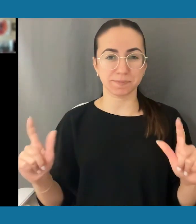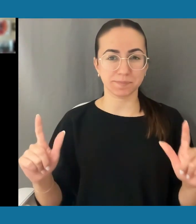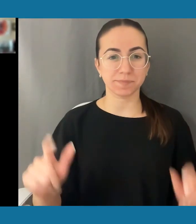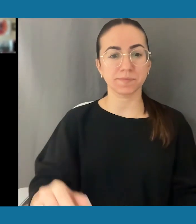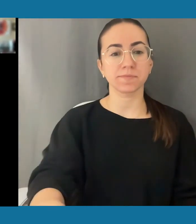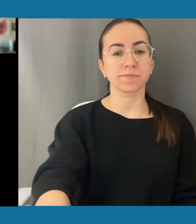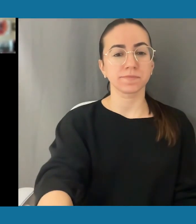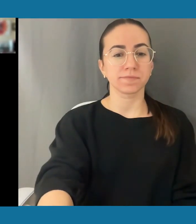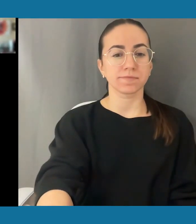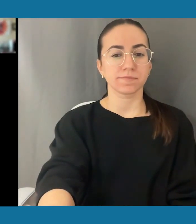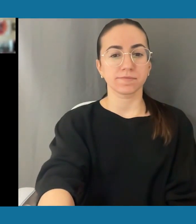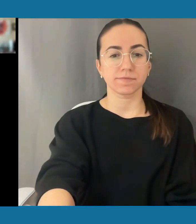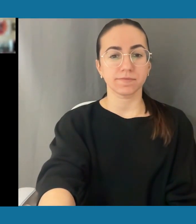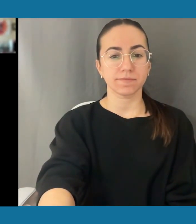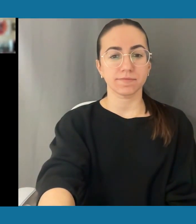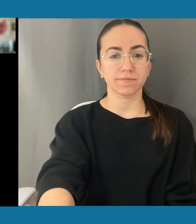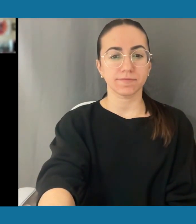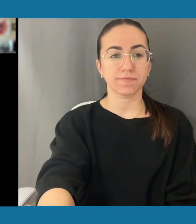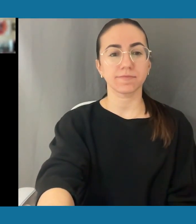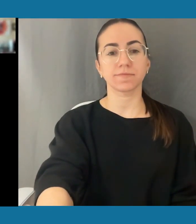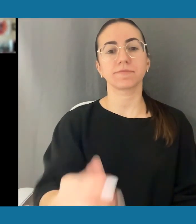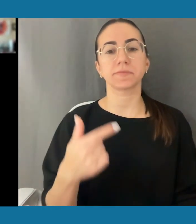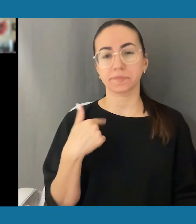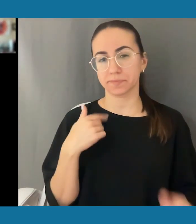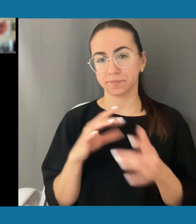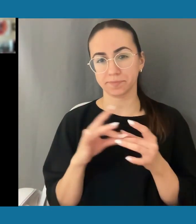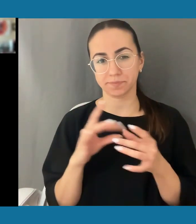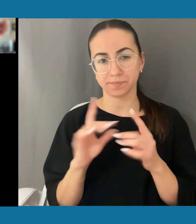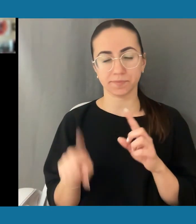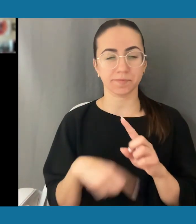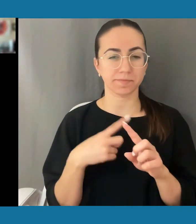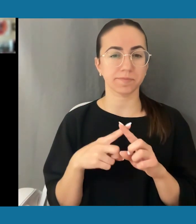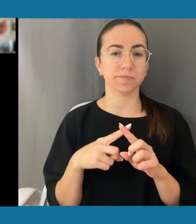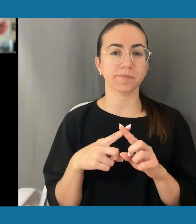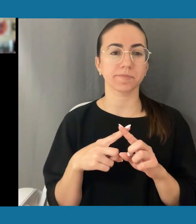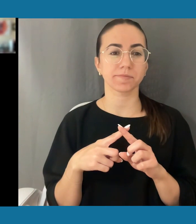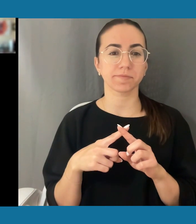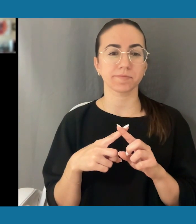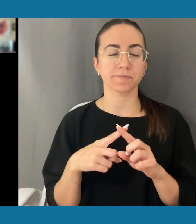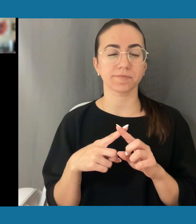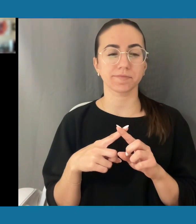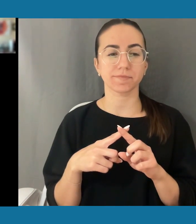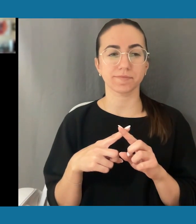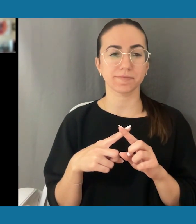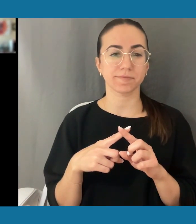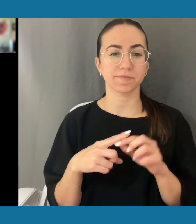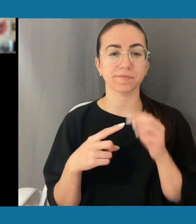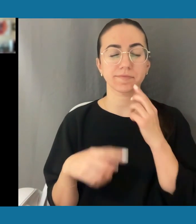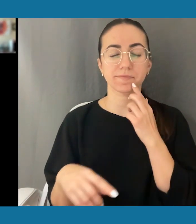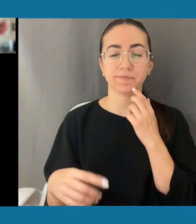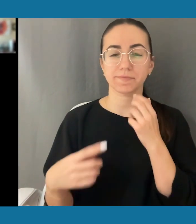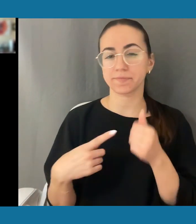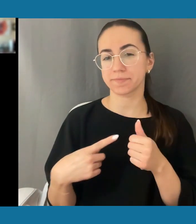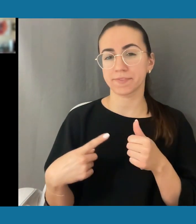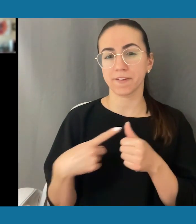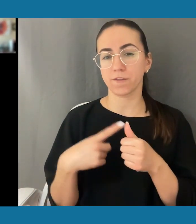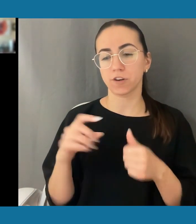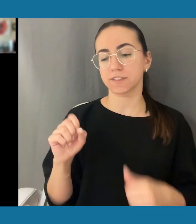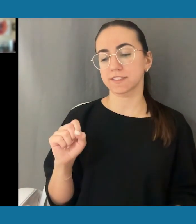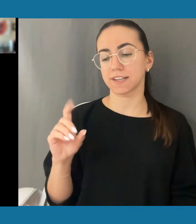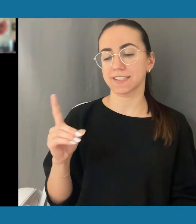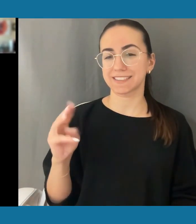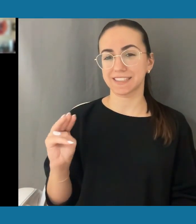So we talked a little bit earlier about the first SDM case in Florida